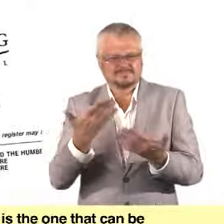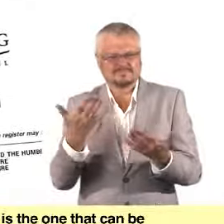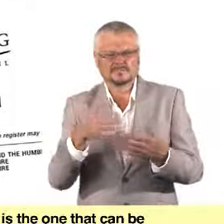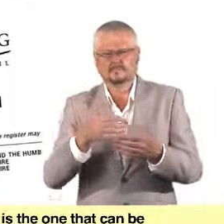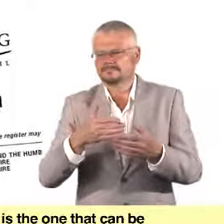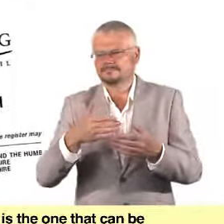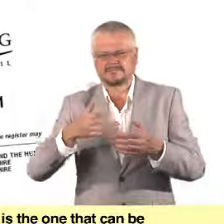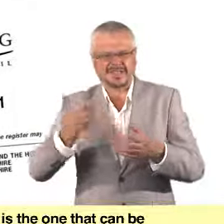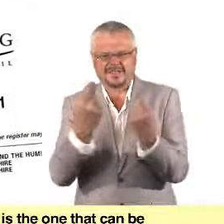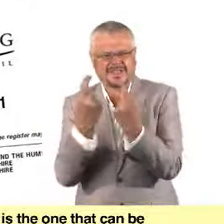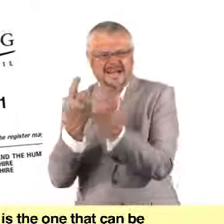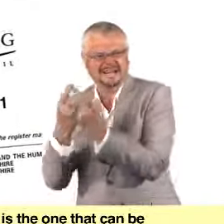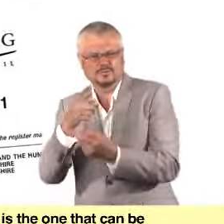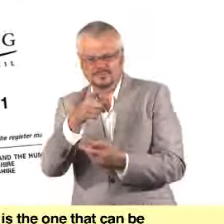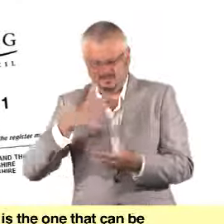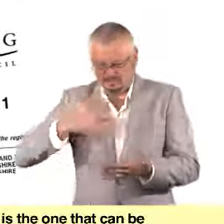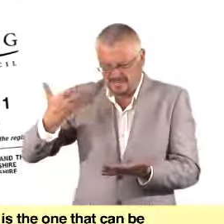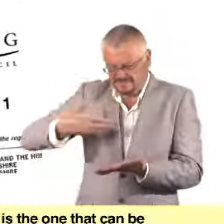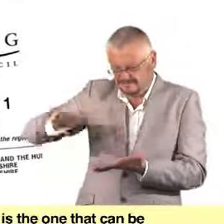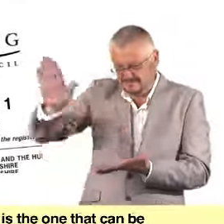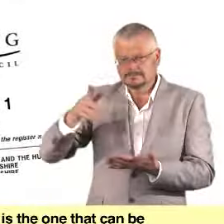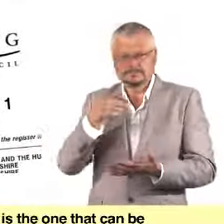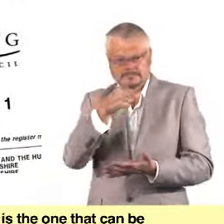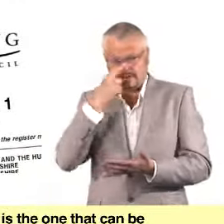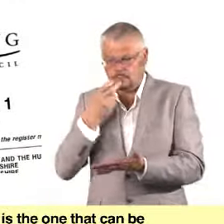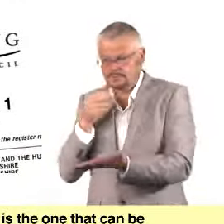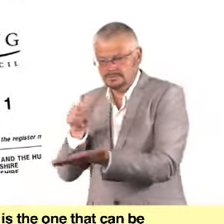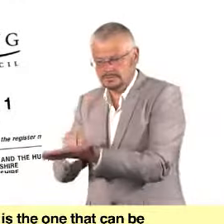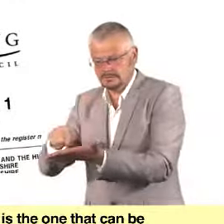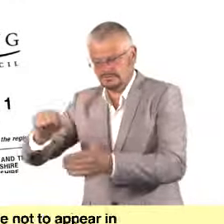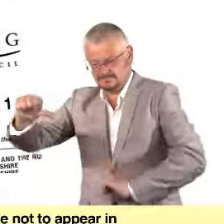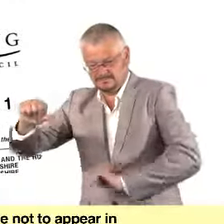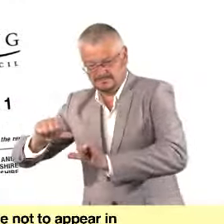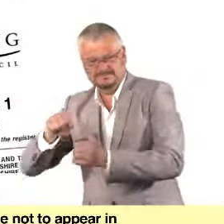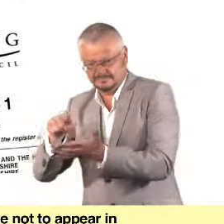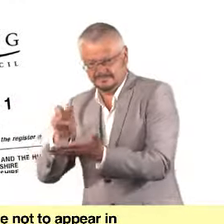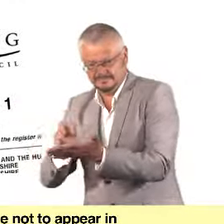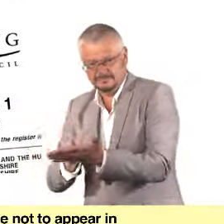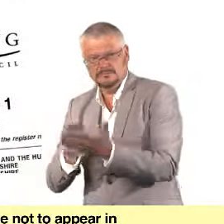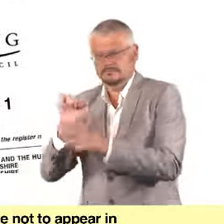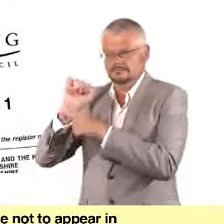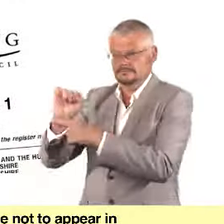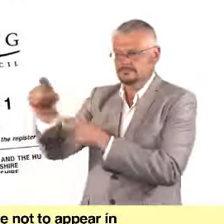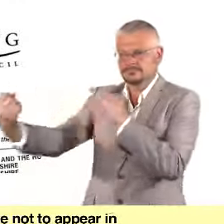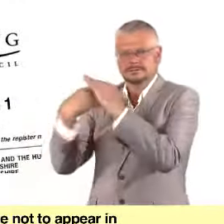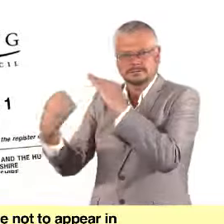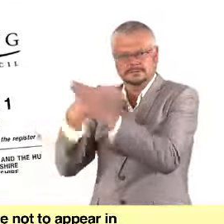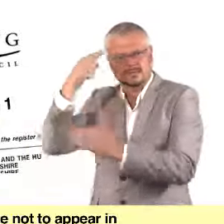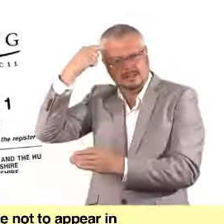The edited version is the one that can be bought by companies to use for marketing. You can choose not to appear in the edited